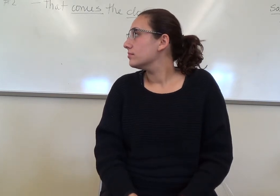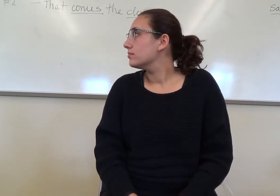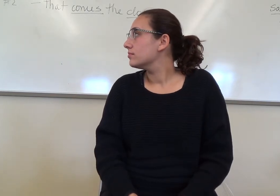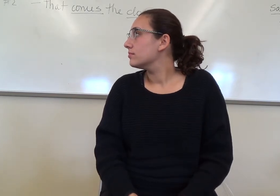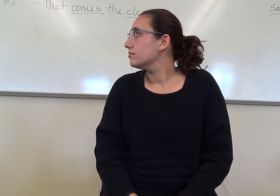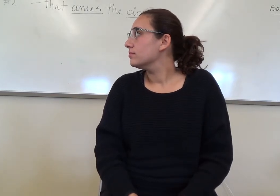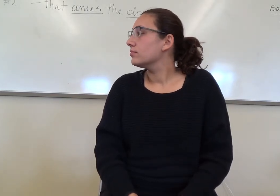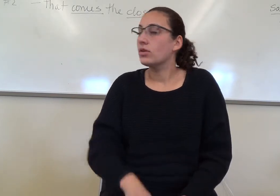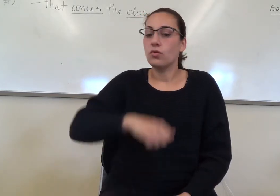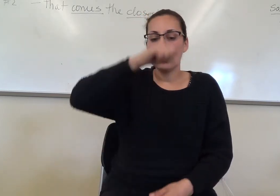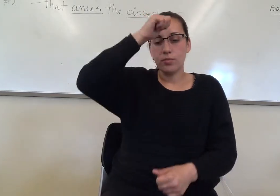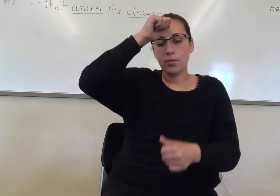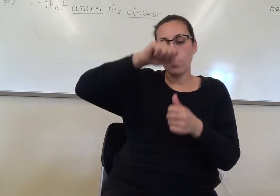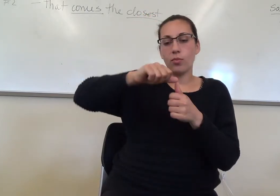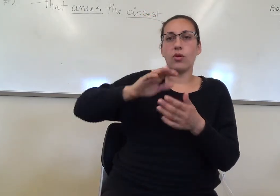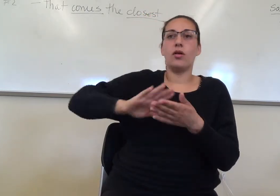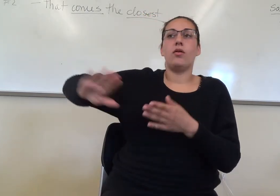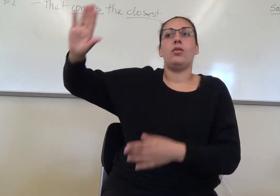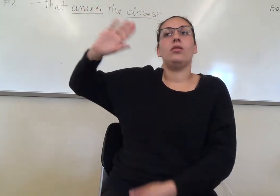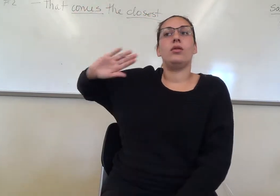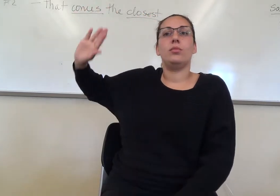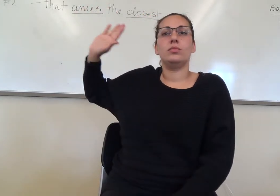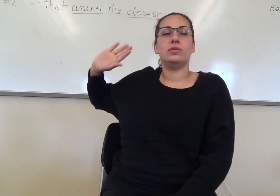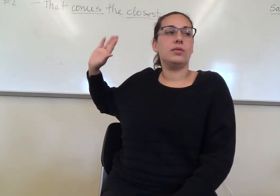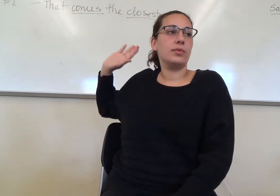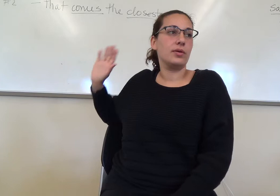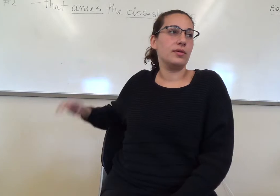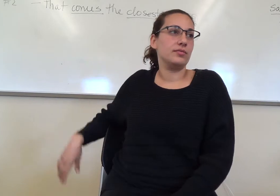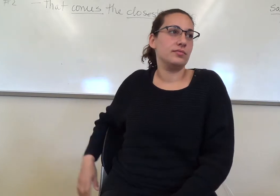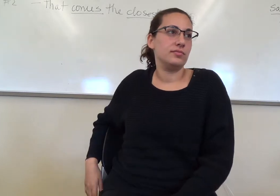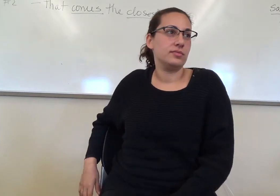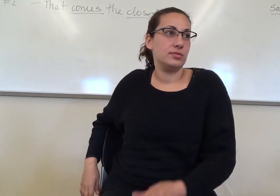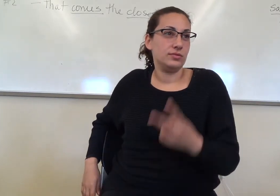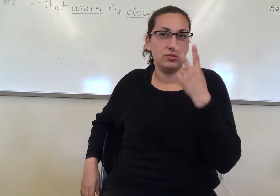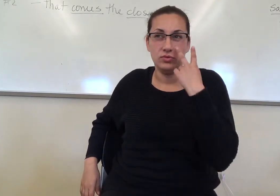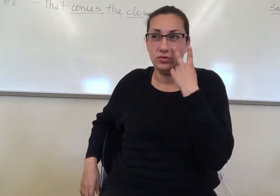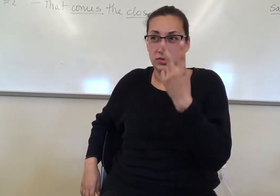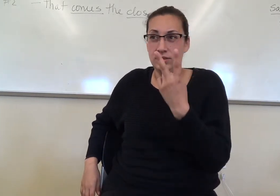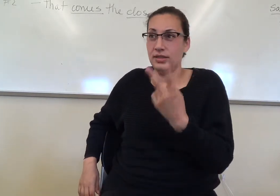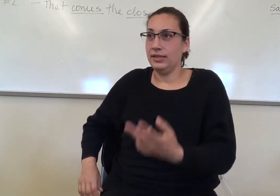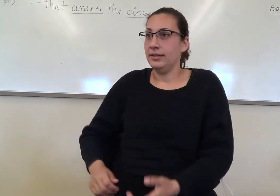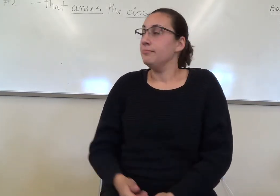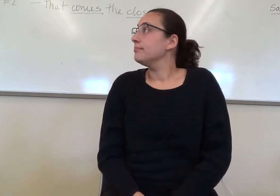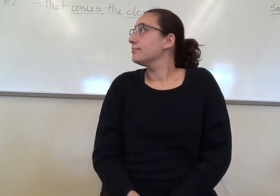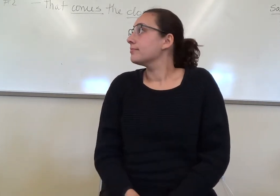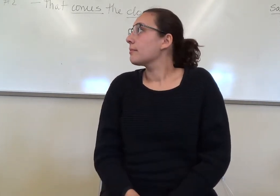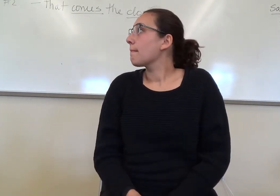long ago. Now, how did Michelle get that? Do you see that actual phrase in here